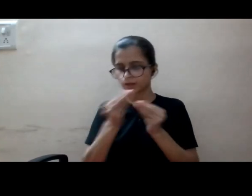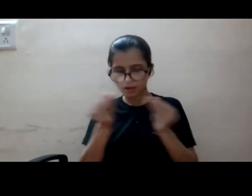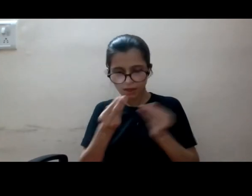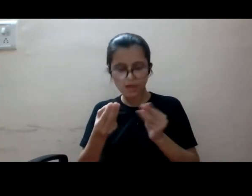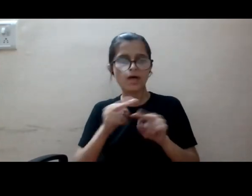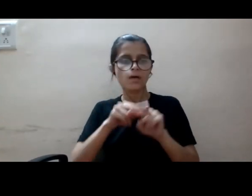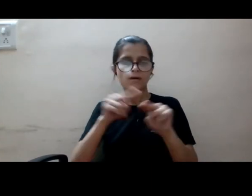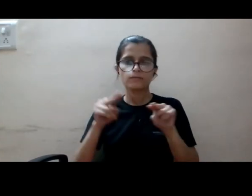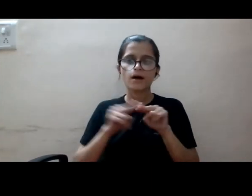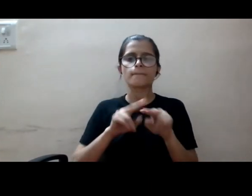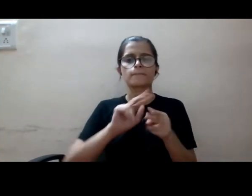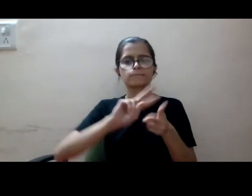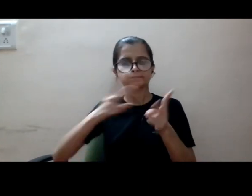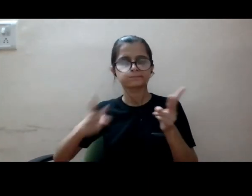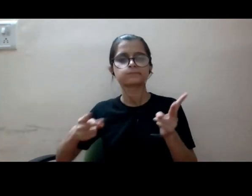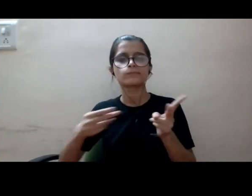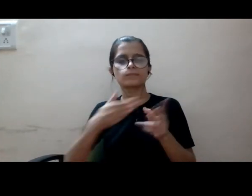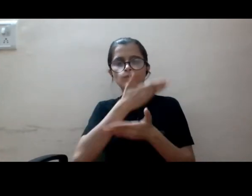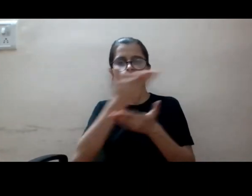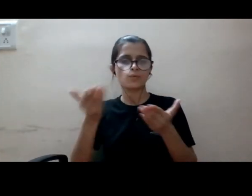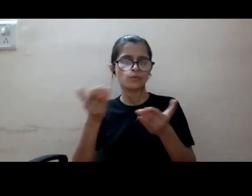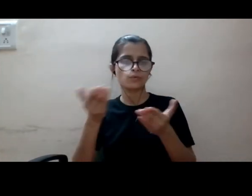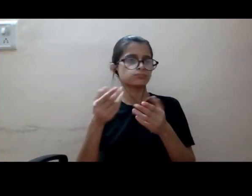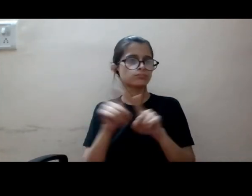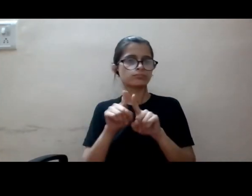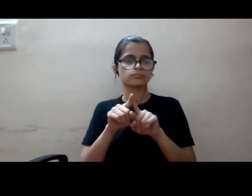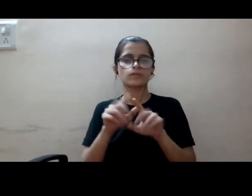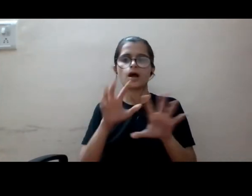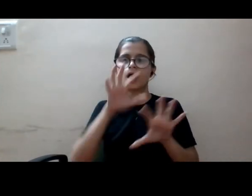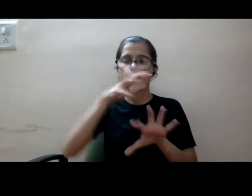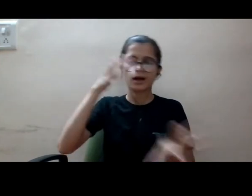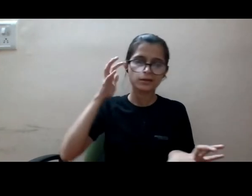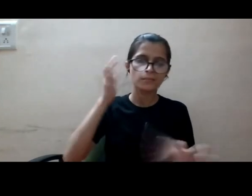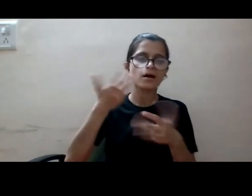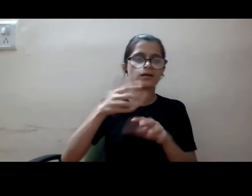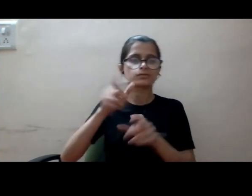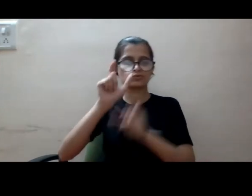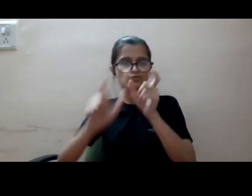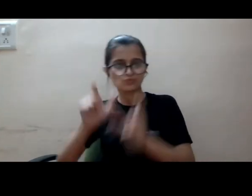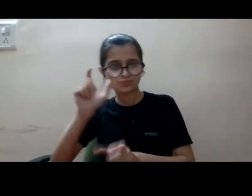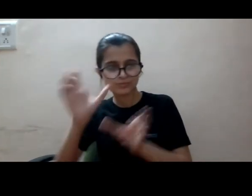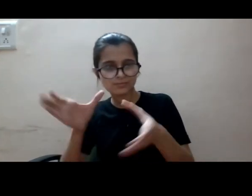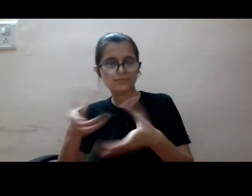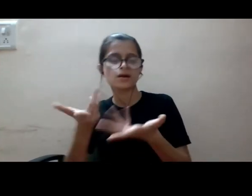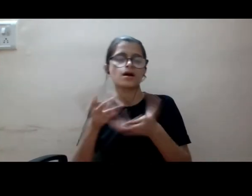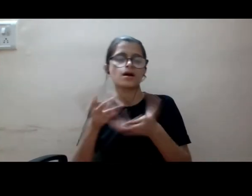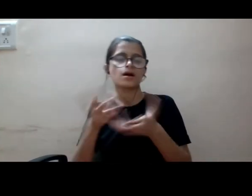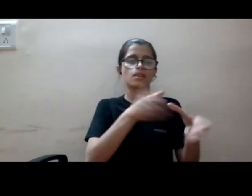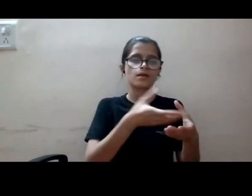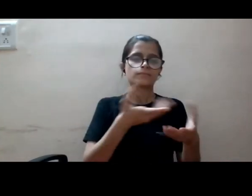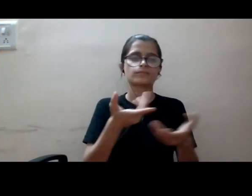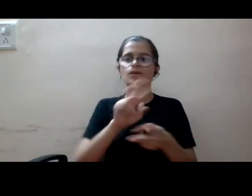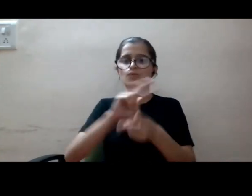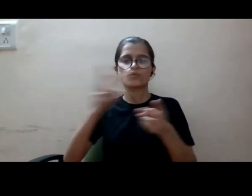We are symbol-making animals, human beings. And we have a capacity to create